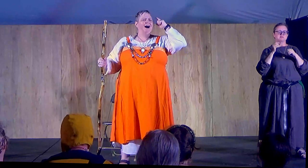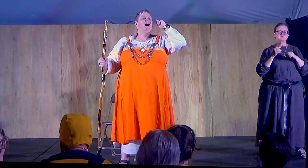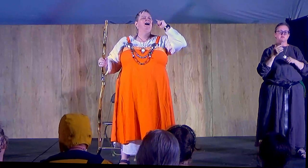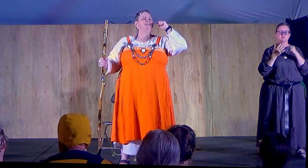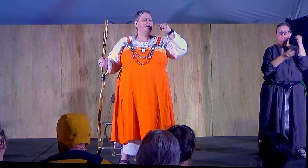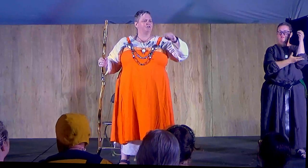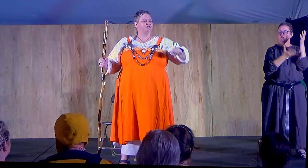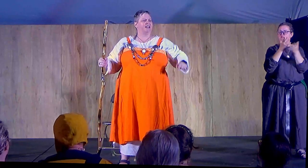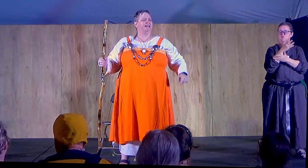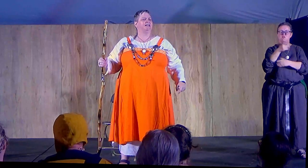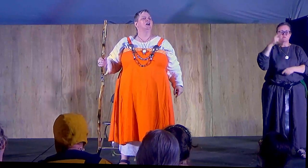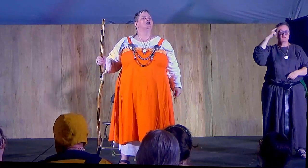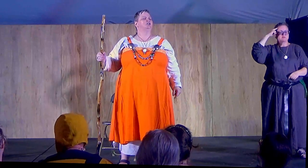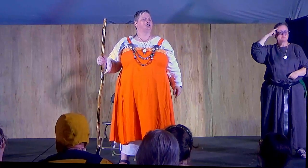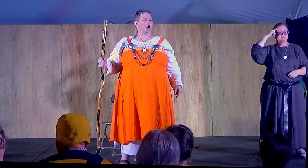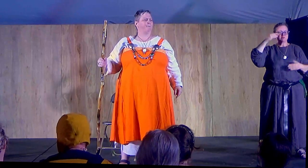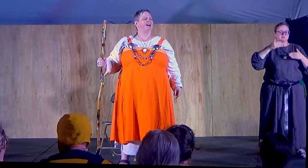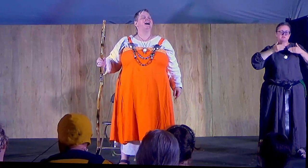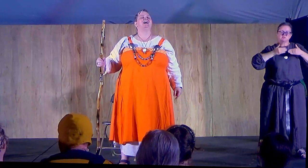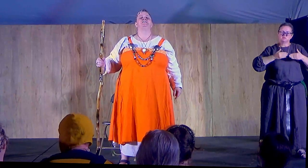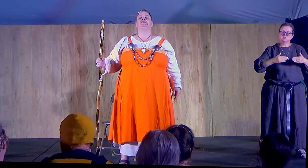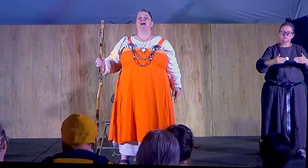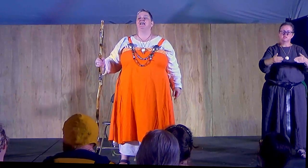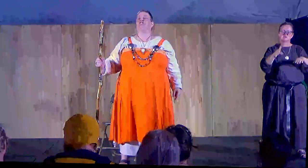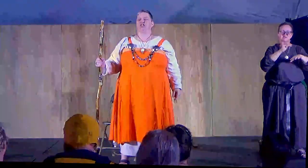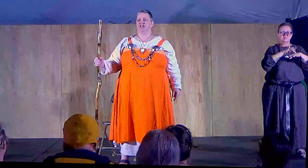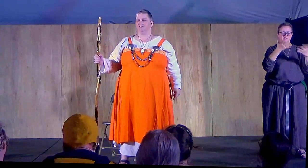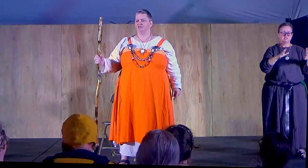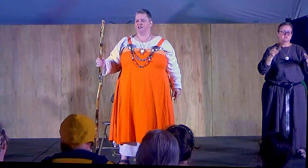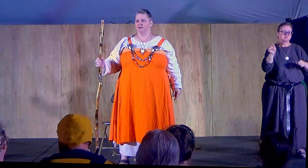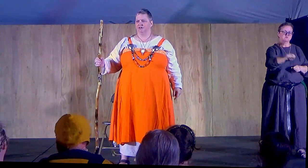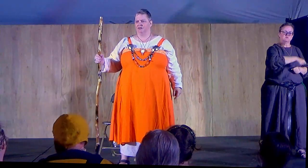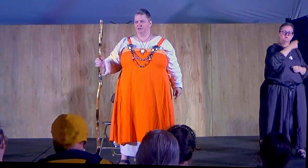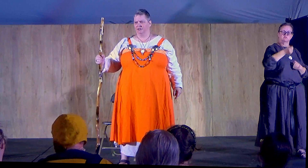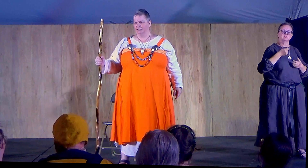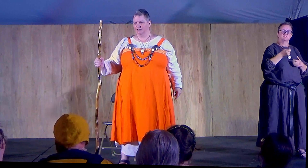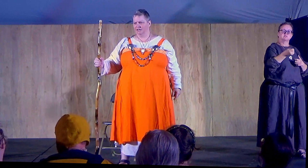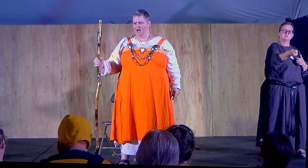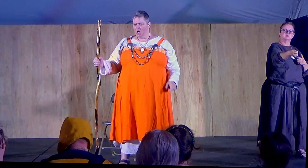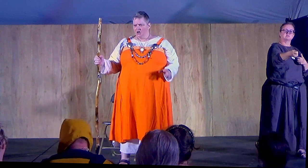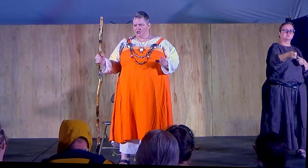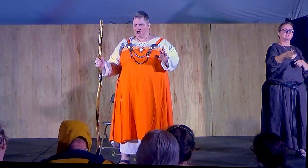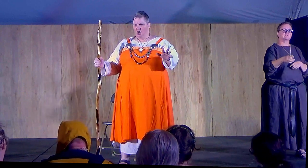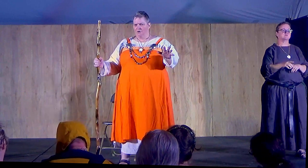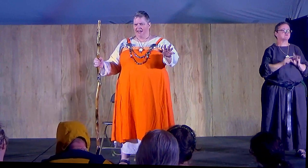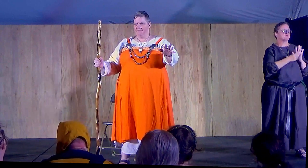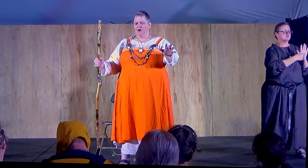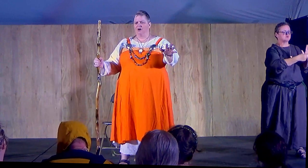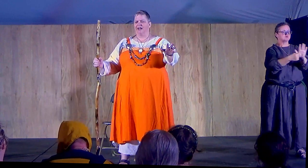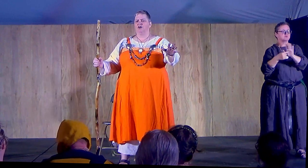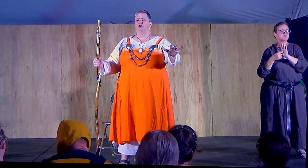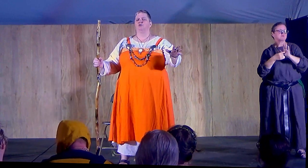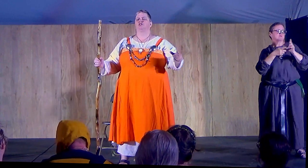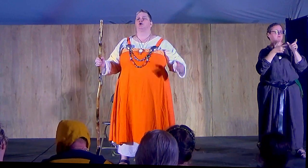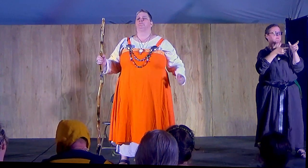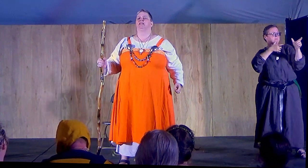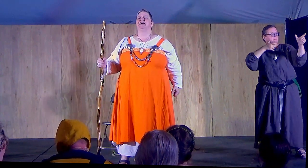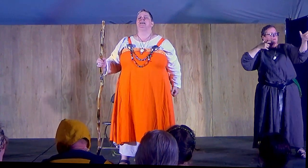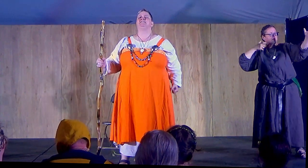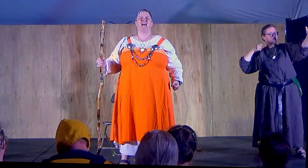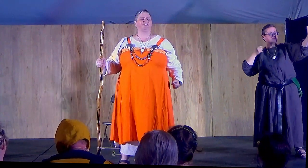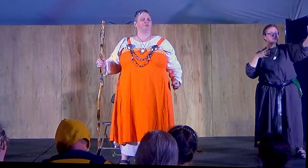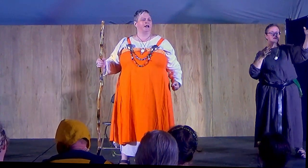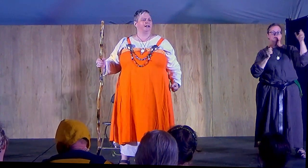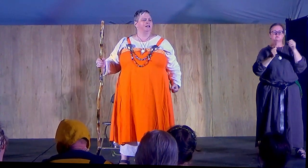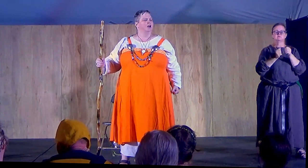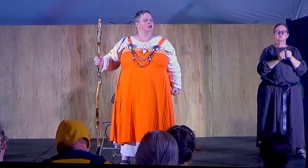your mind ever steady, sharp as Atlantean steel. Show them your arrows, your